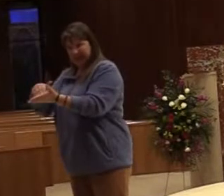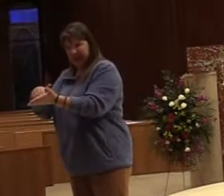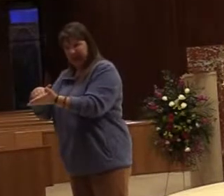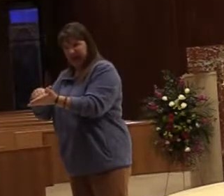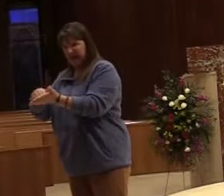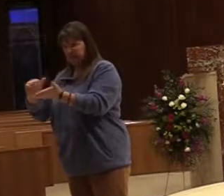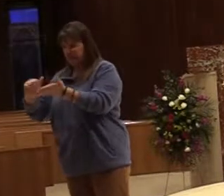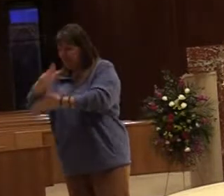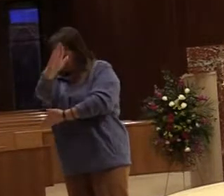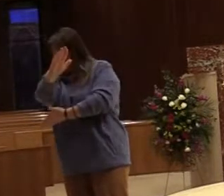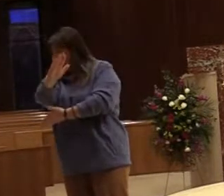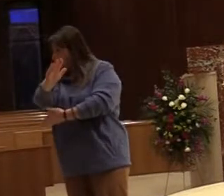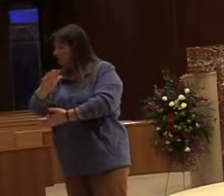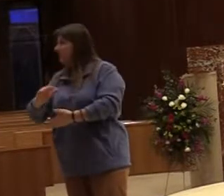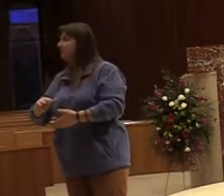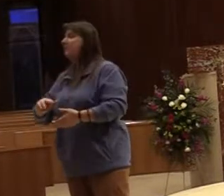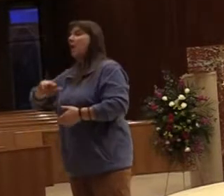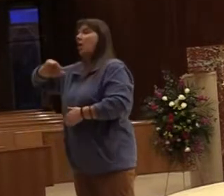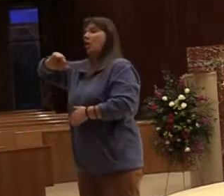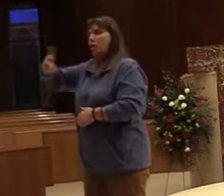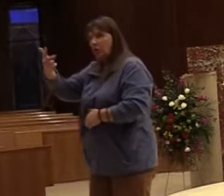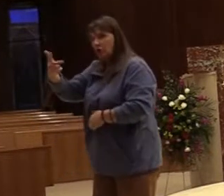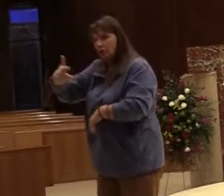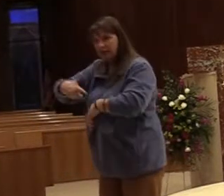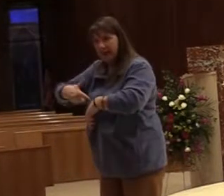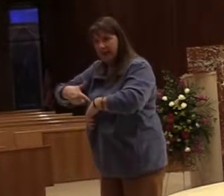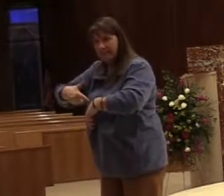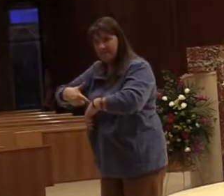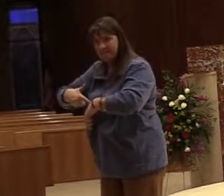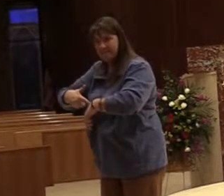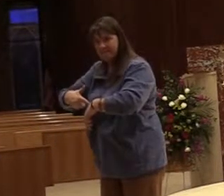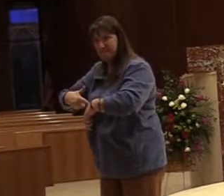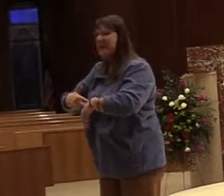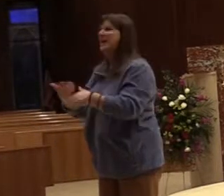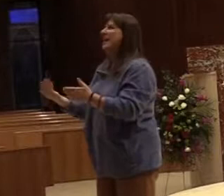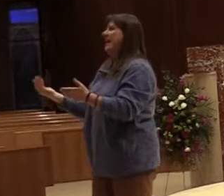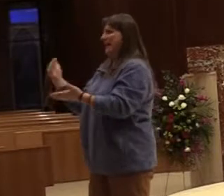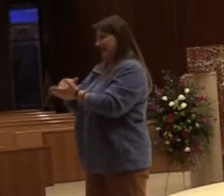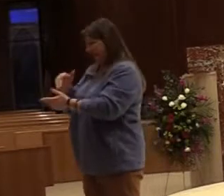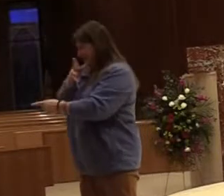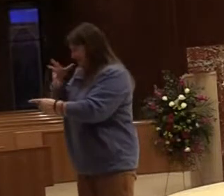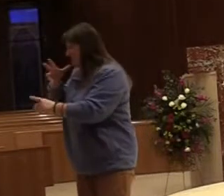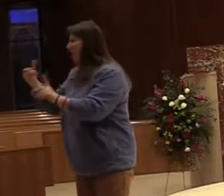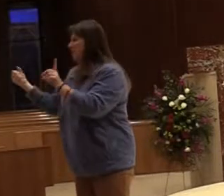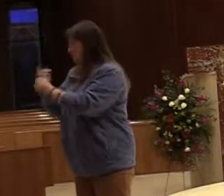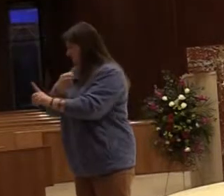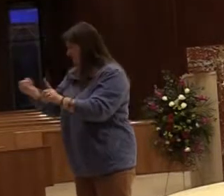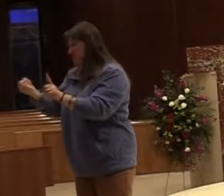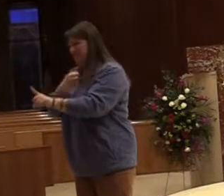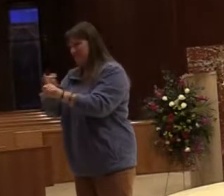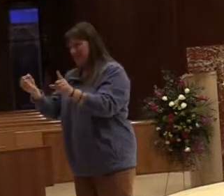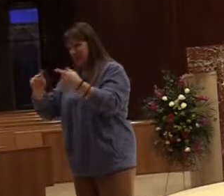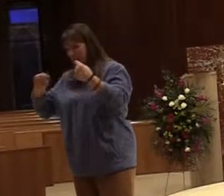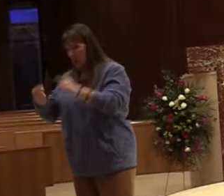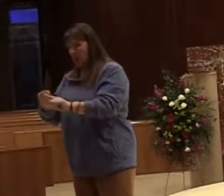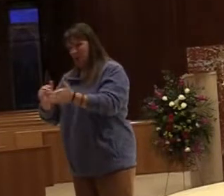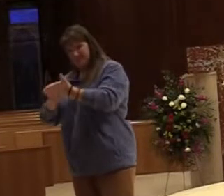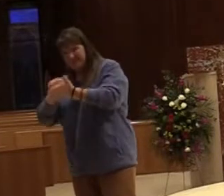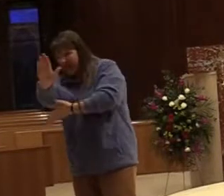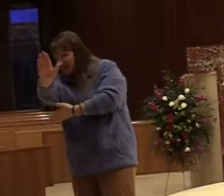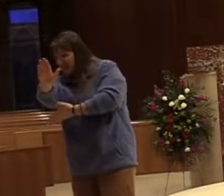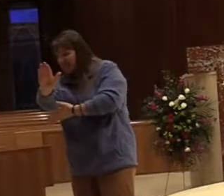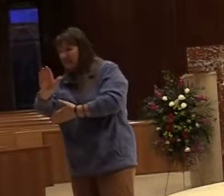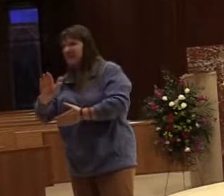he proceeded to send a third, but this one they too wounded and threw out. The owner of the vineyard